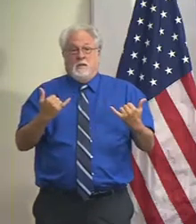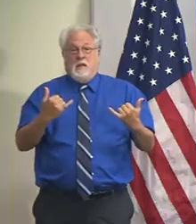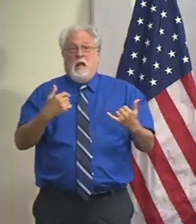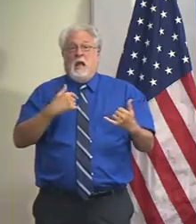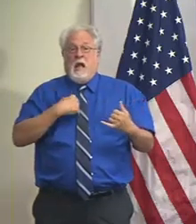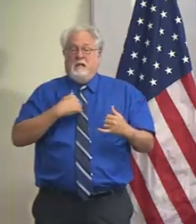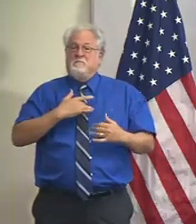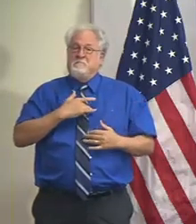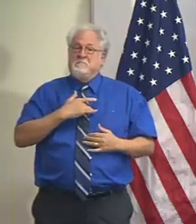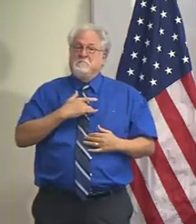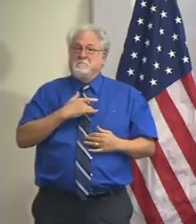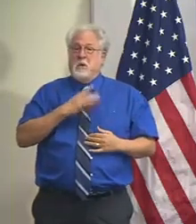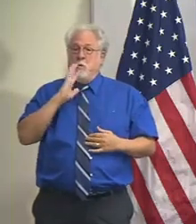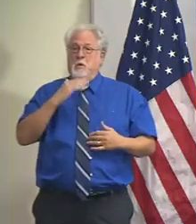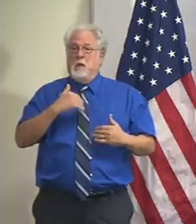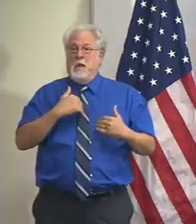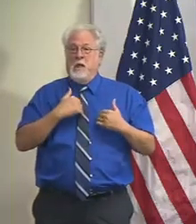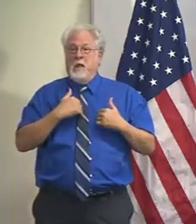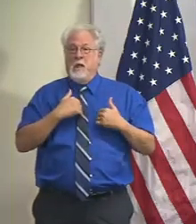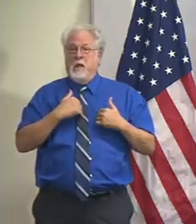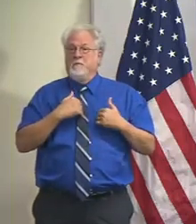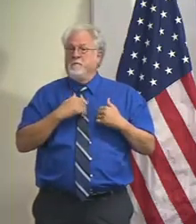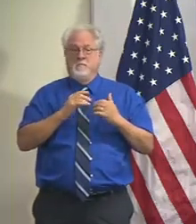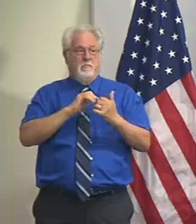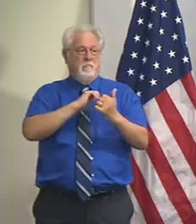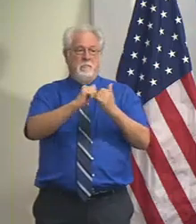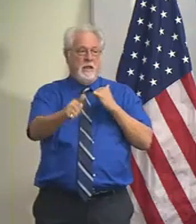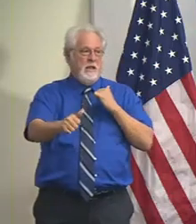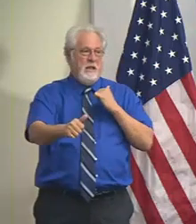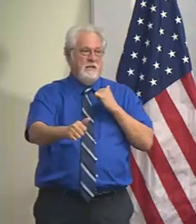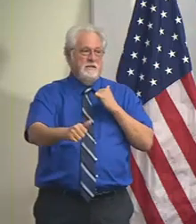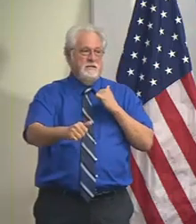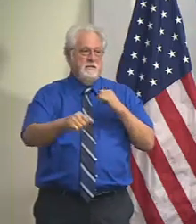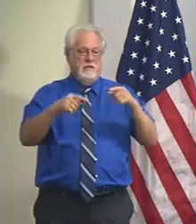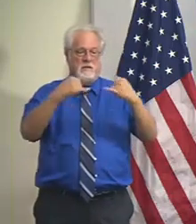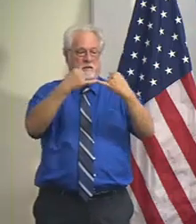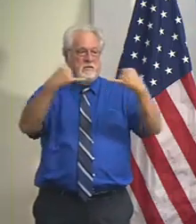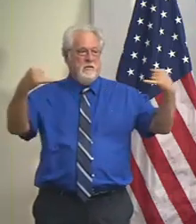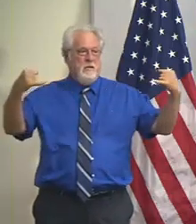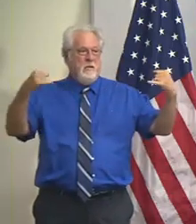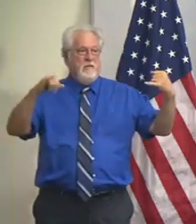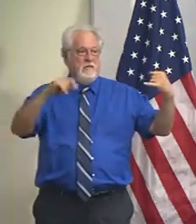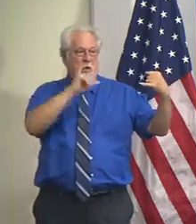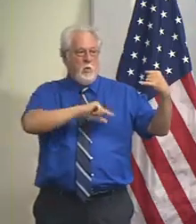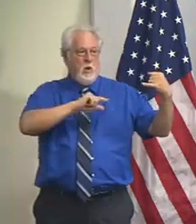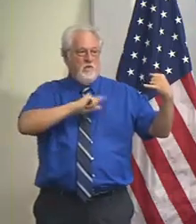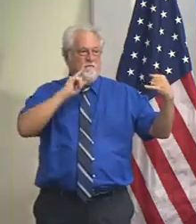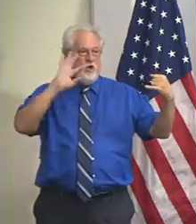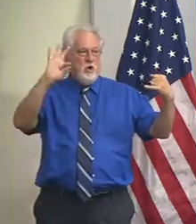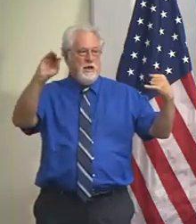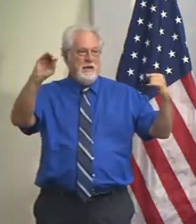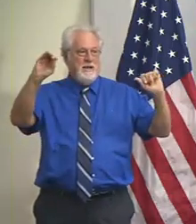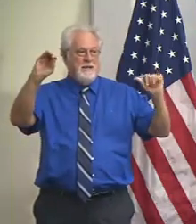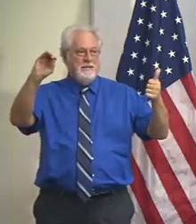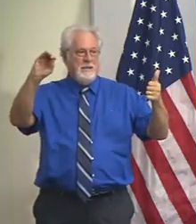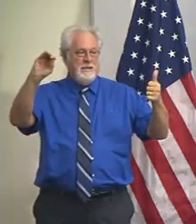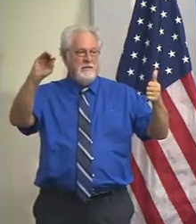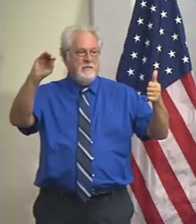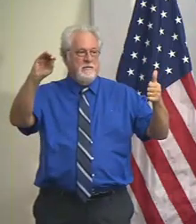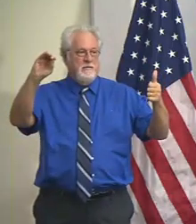I anticipate that we're going to go well beyond the threshold that would qualify us for a 90-10 cost